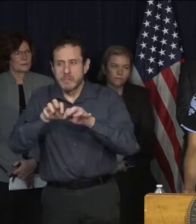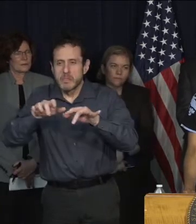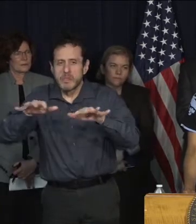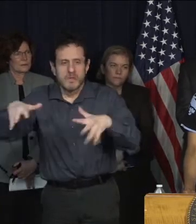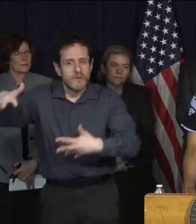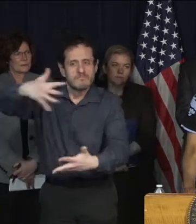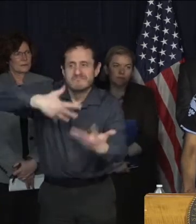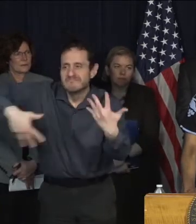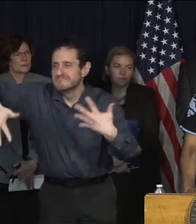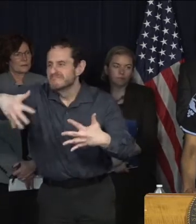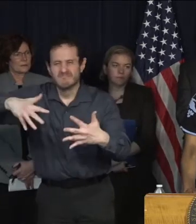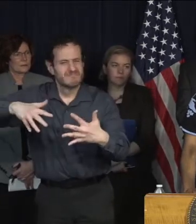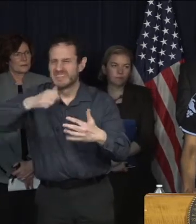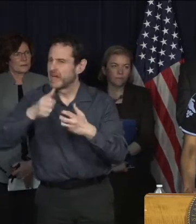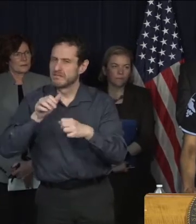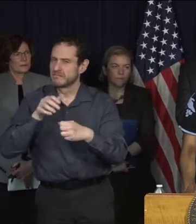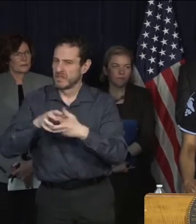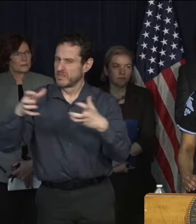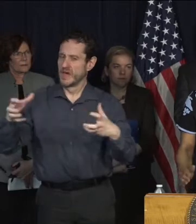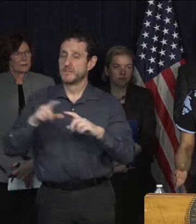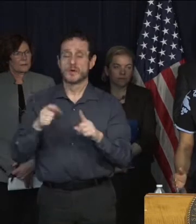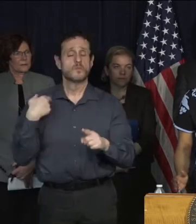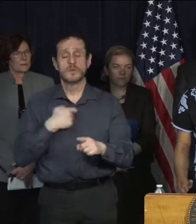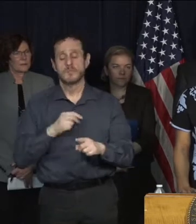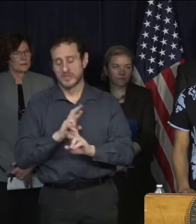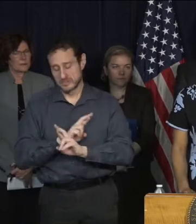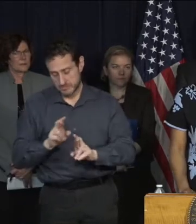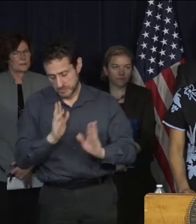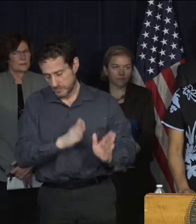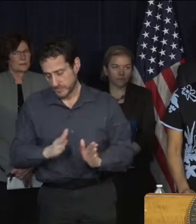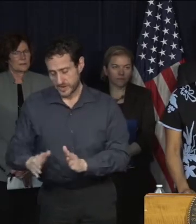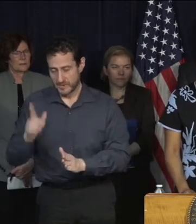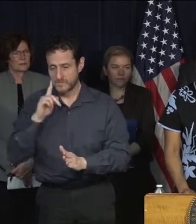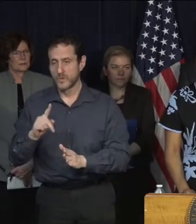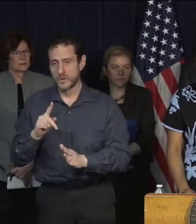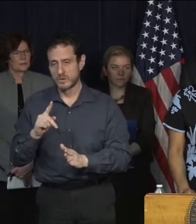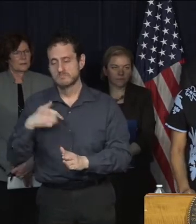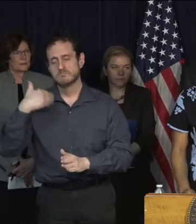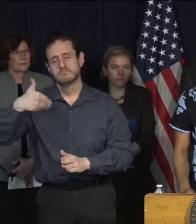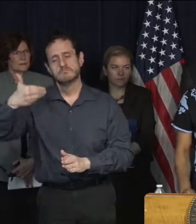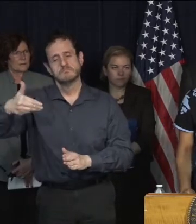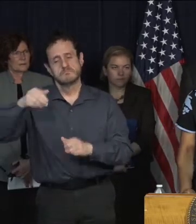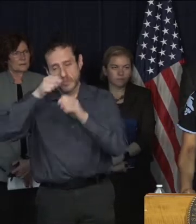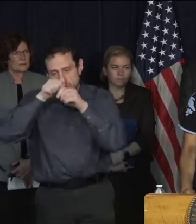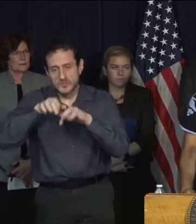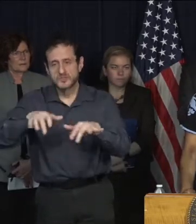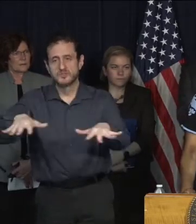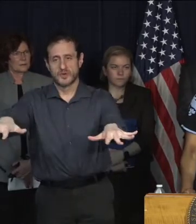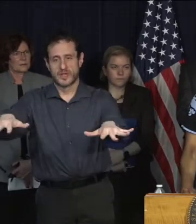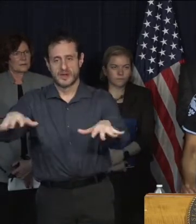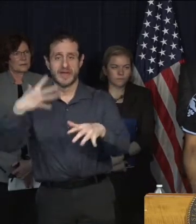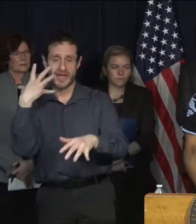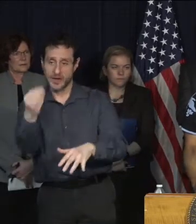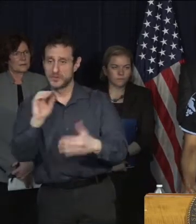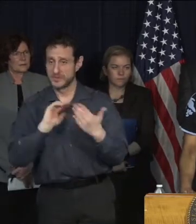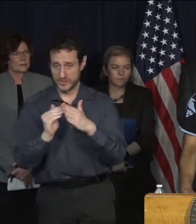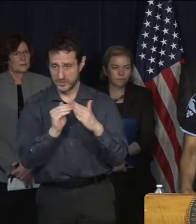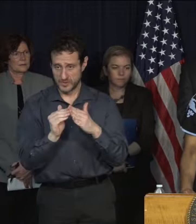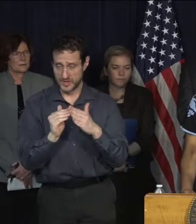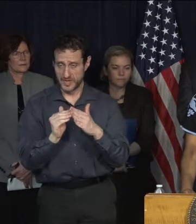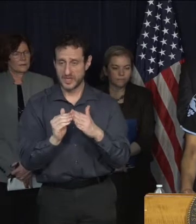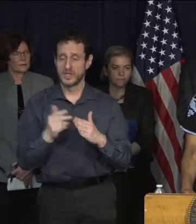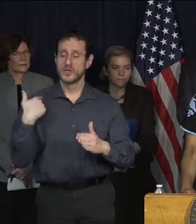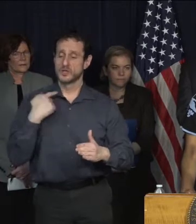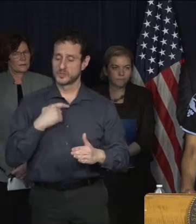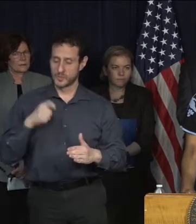time. But we must prepare for the eventual spread into our communities. And so that's where the